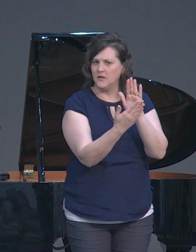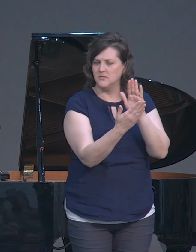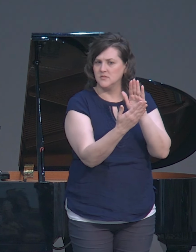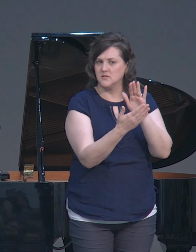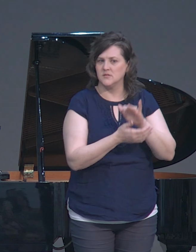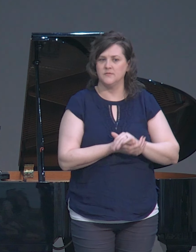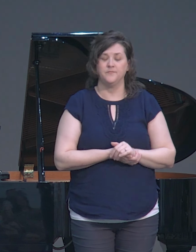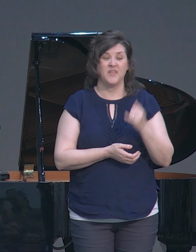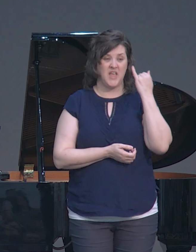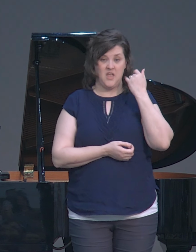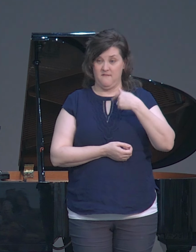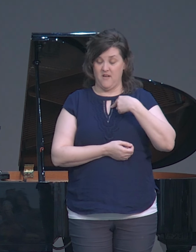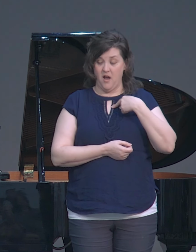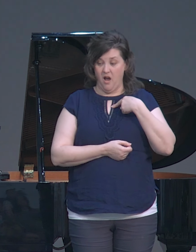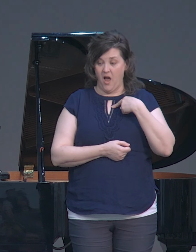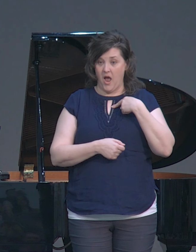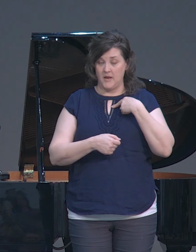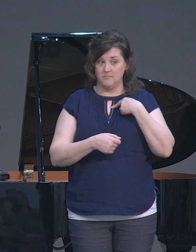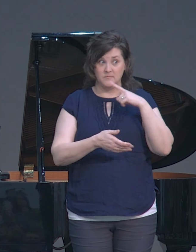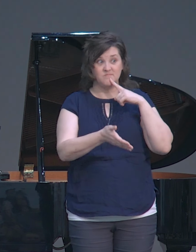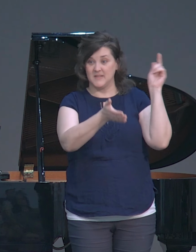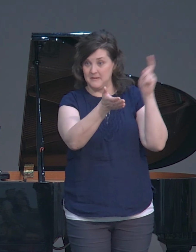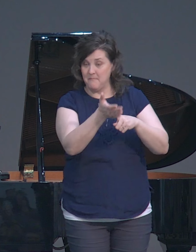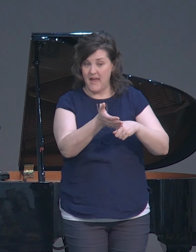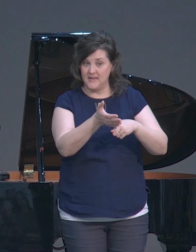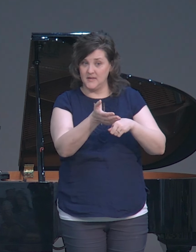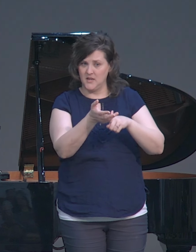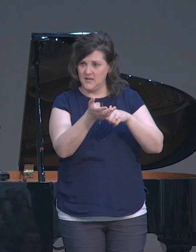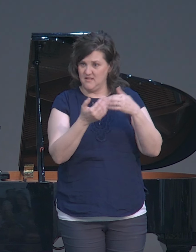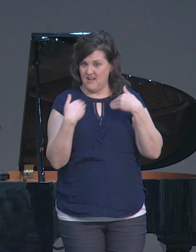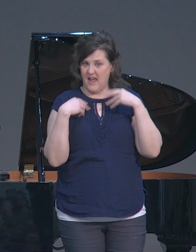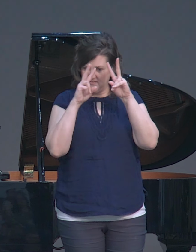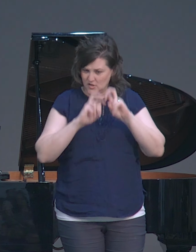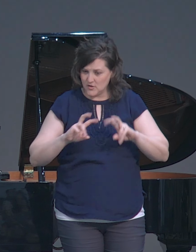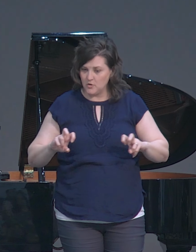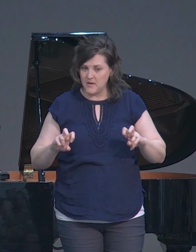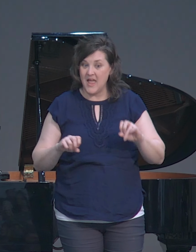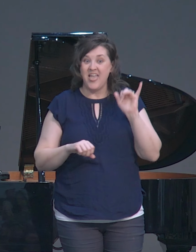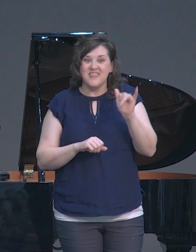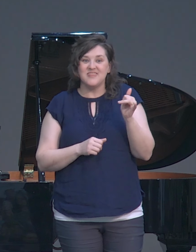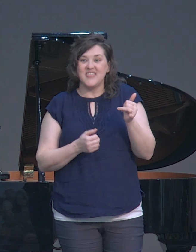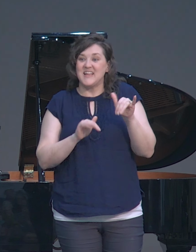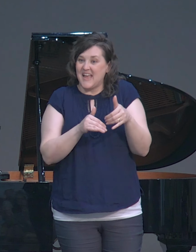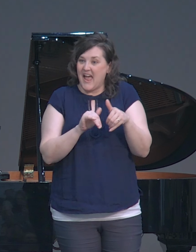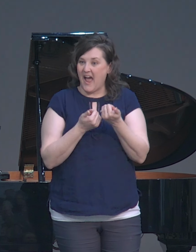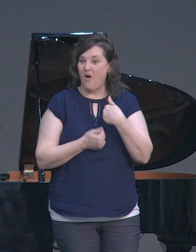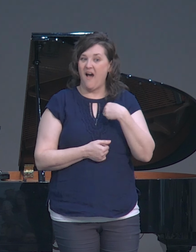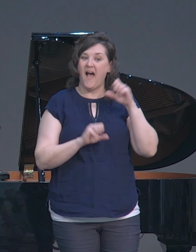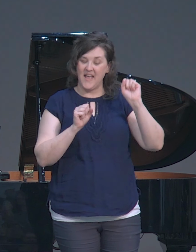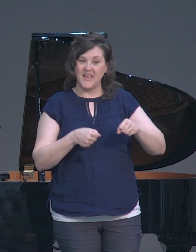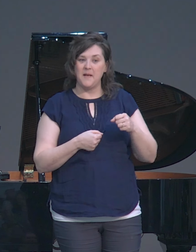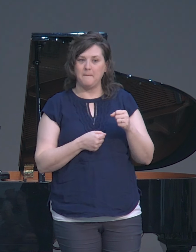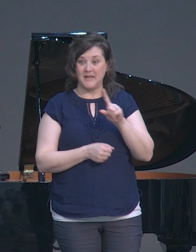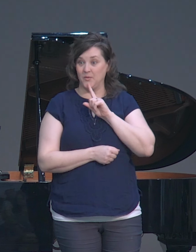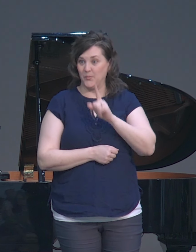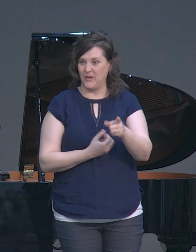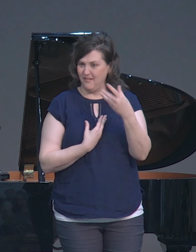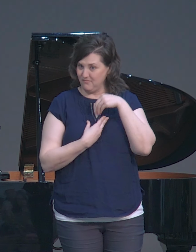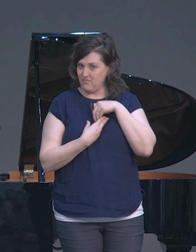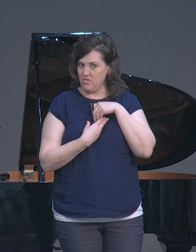Therefore, I'm called to discernment. And friends, that's how you can be genuine. You can leave the judgment to